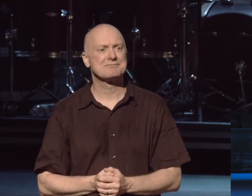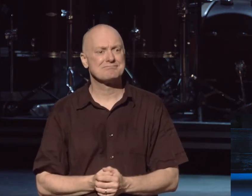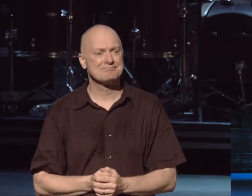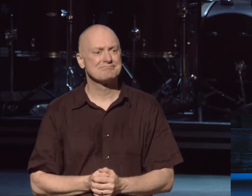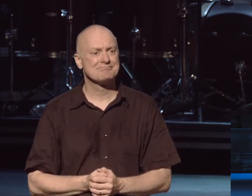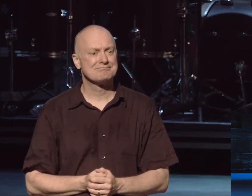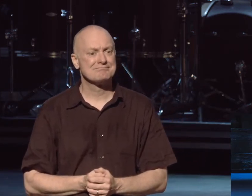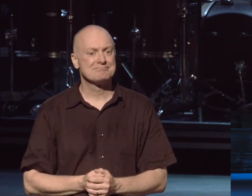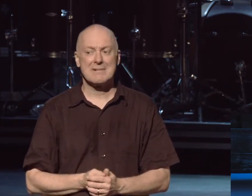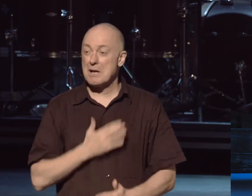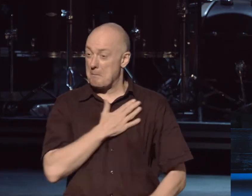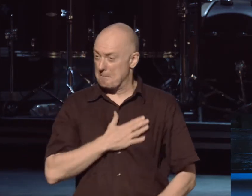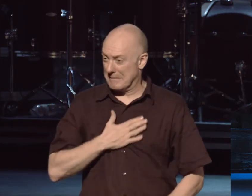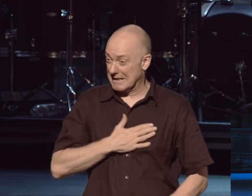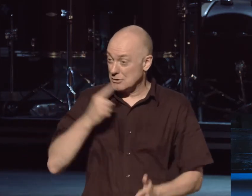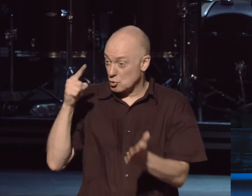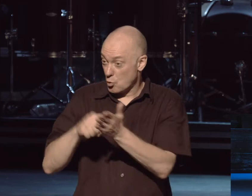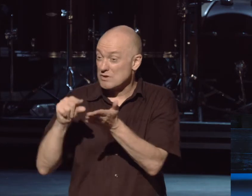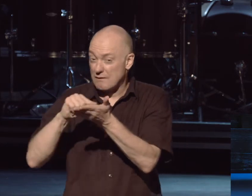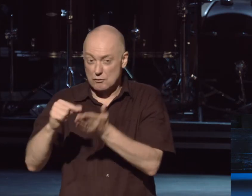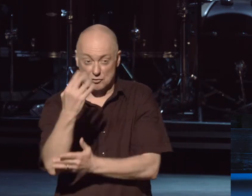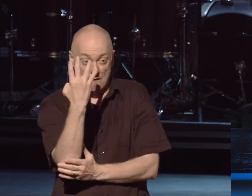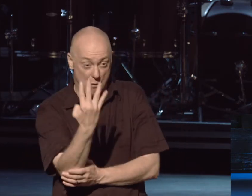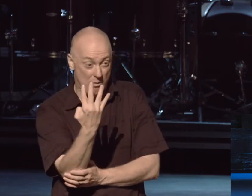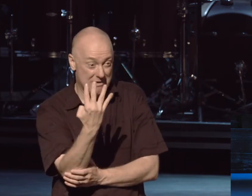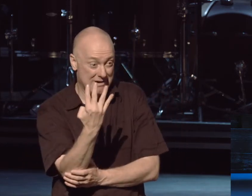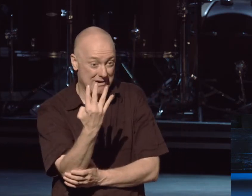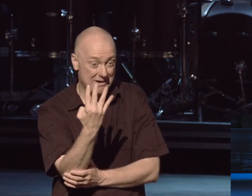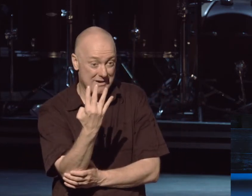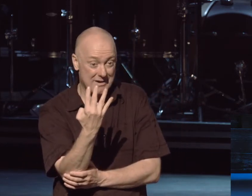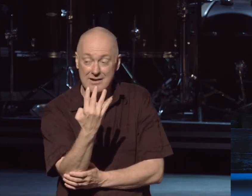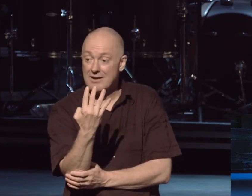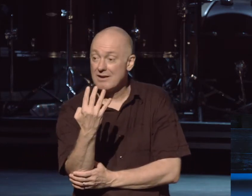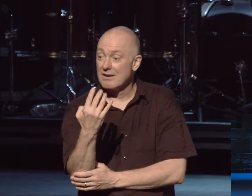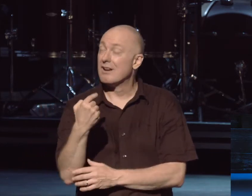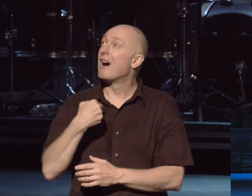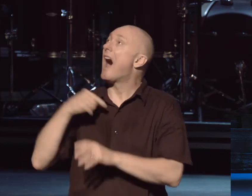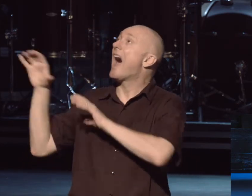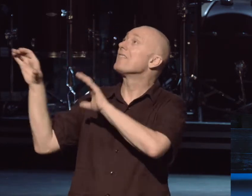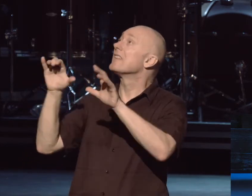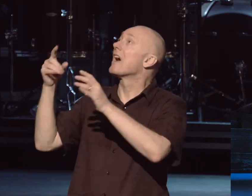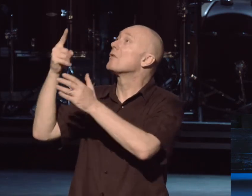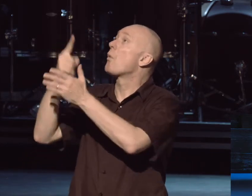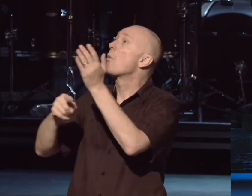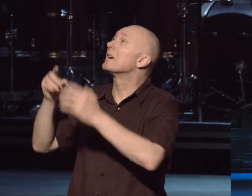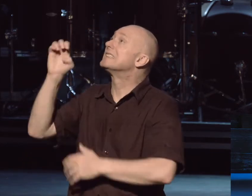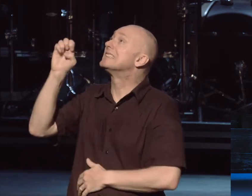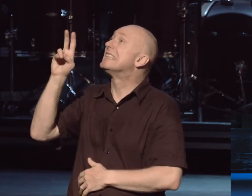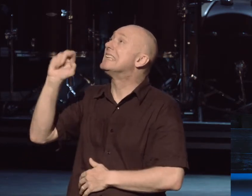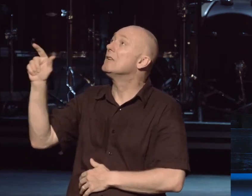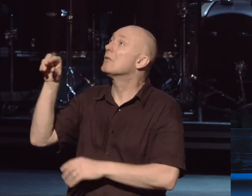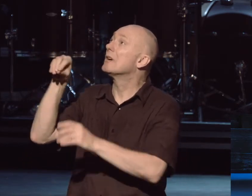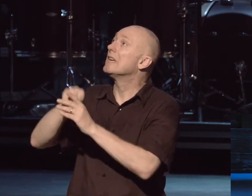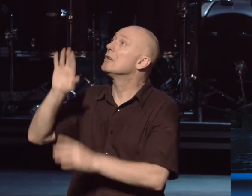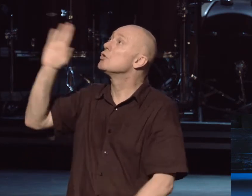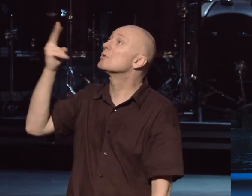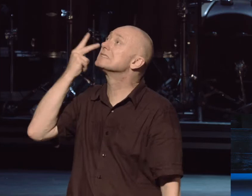Please, loved ones, notice in verse 4, and done what is evil in your sight.